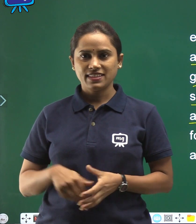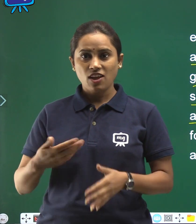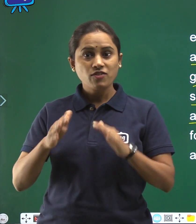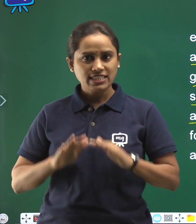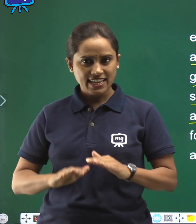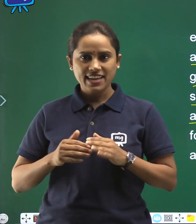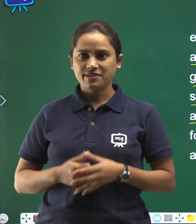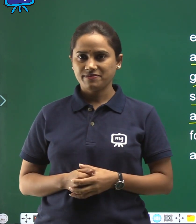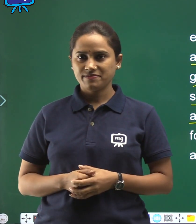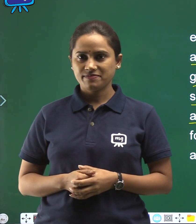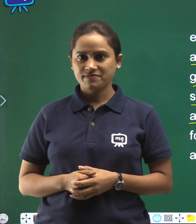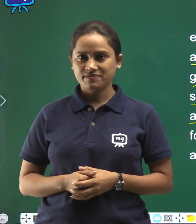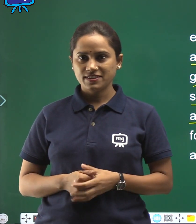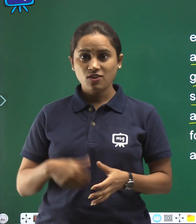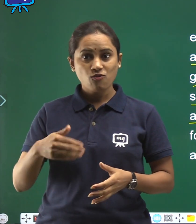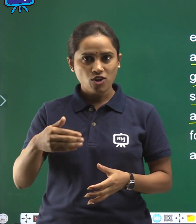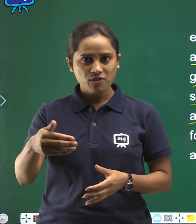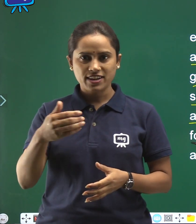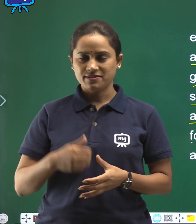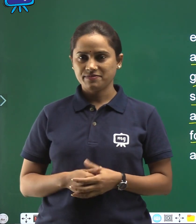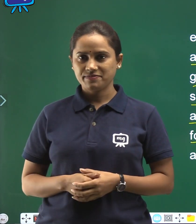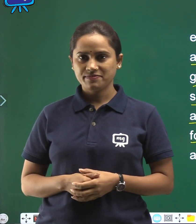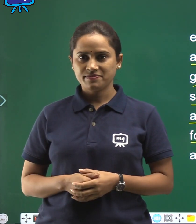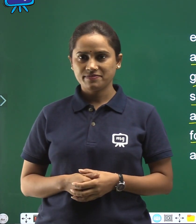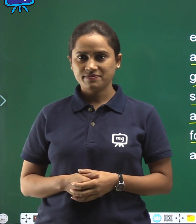will stay forever